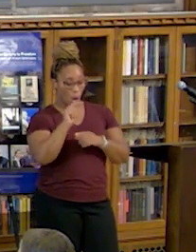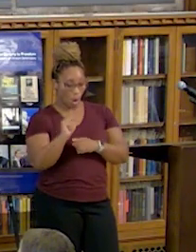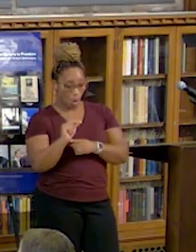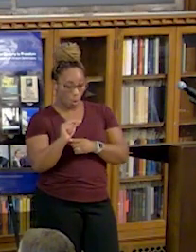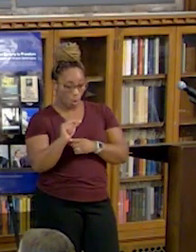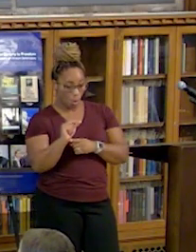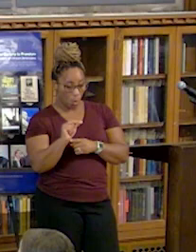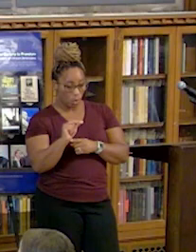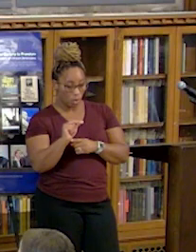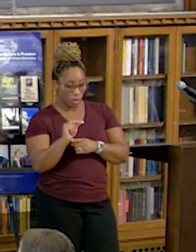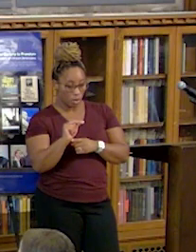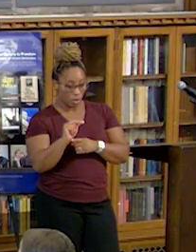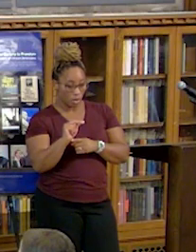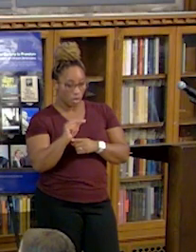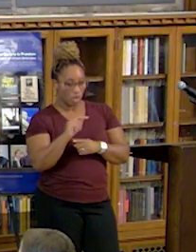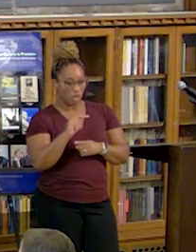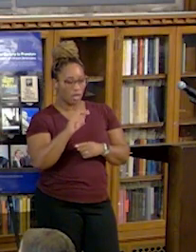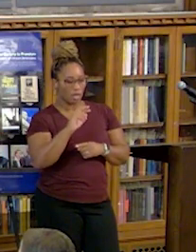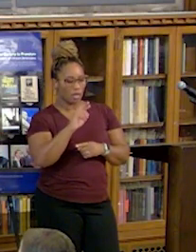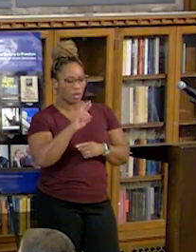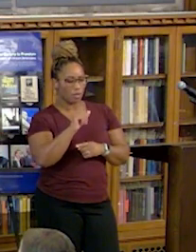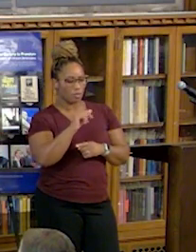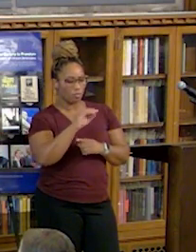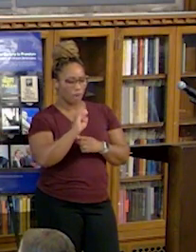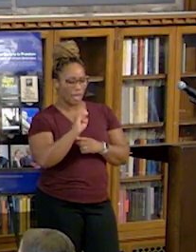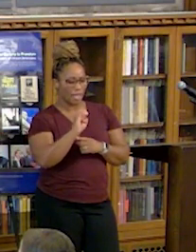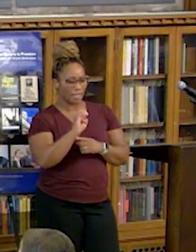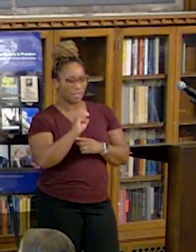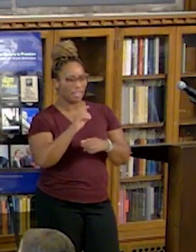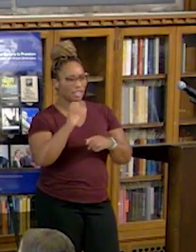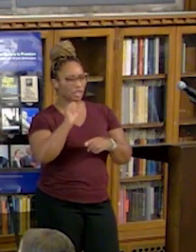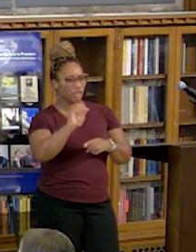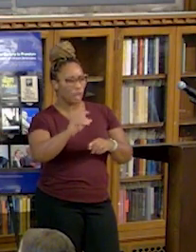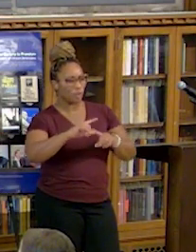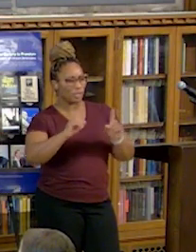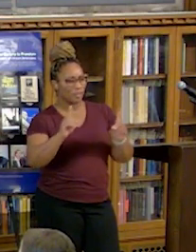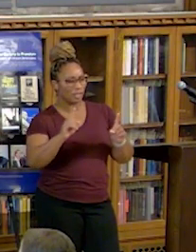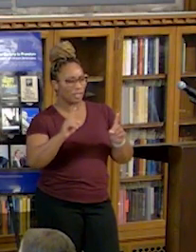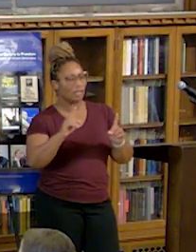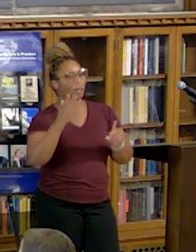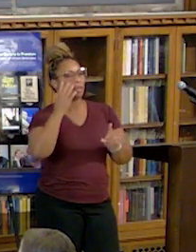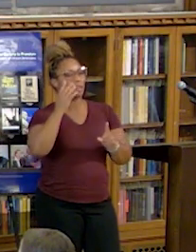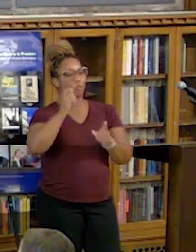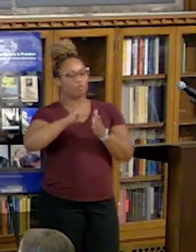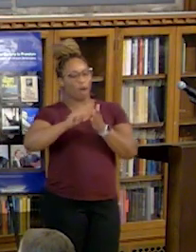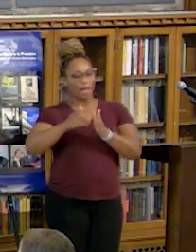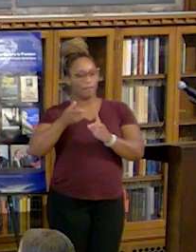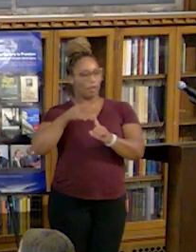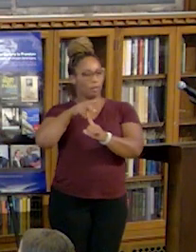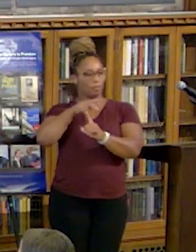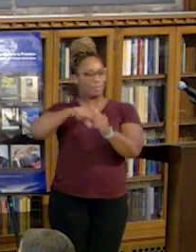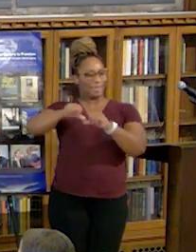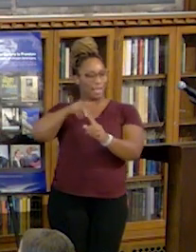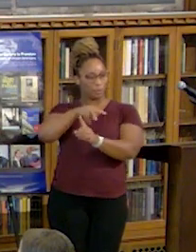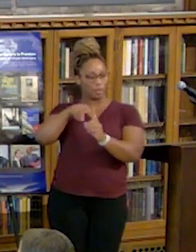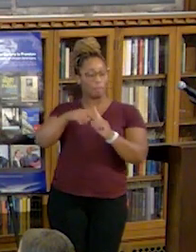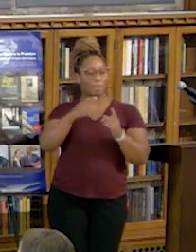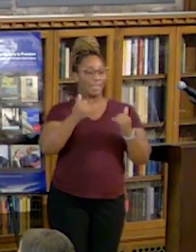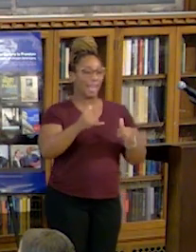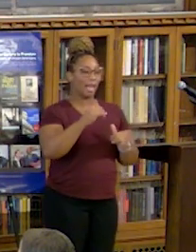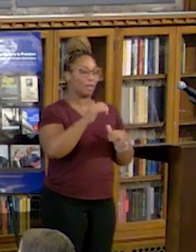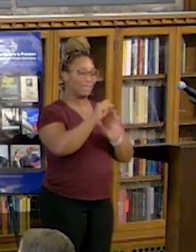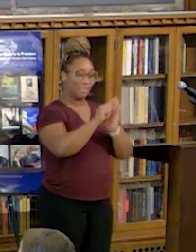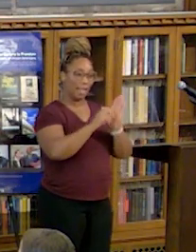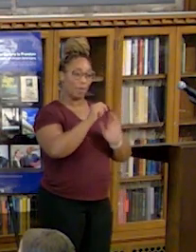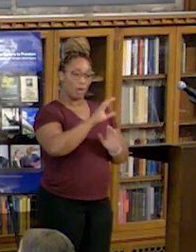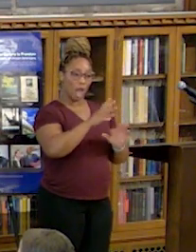exhibit race are we so different that was written from a science perspective so the state of North Carolina now owns